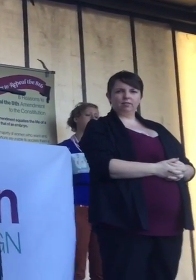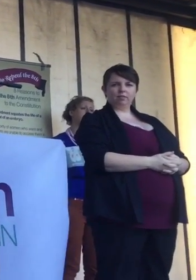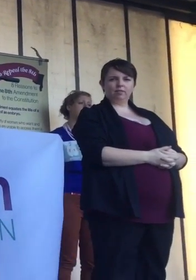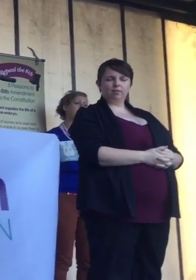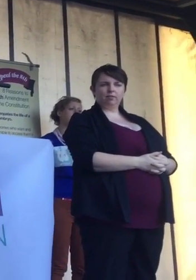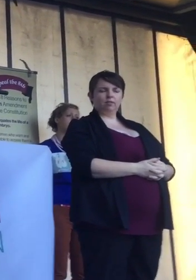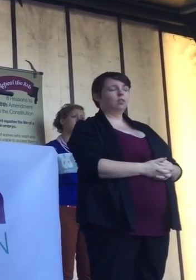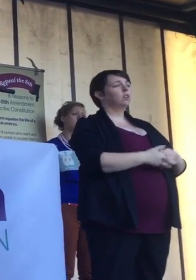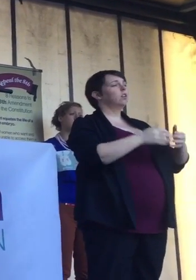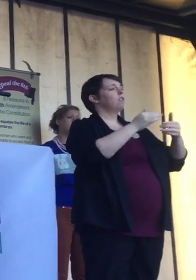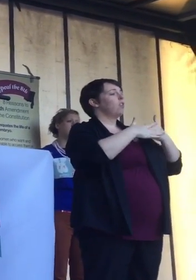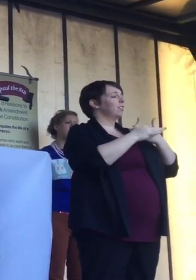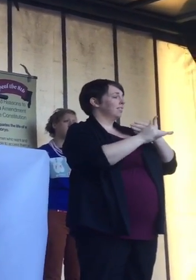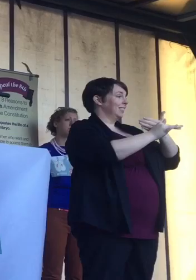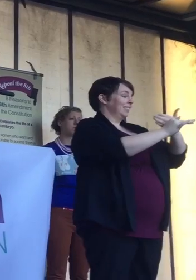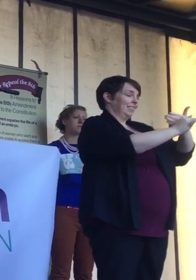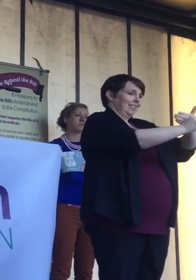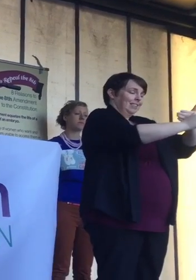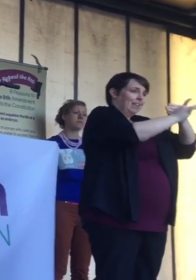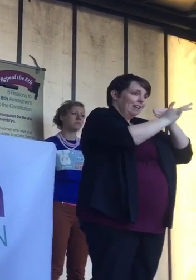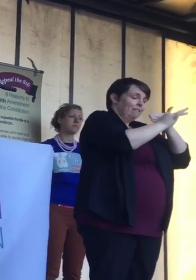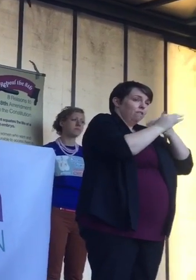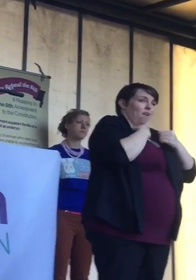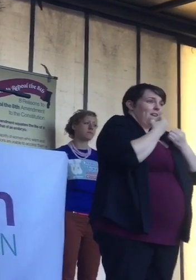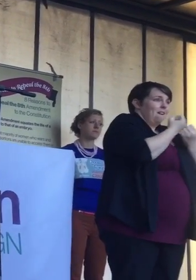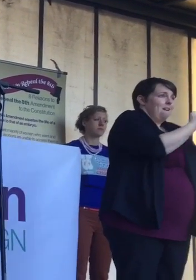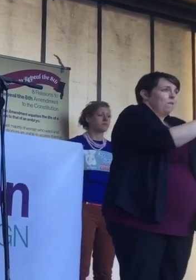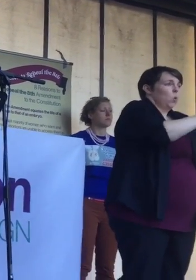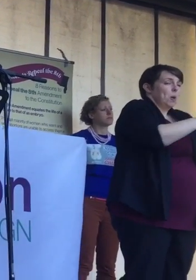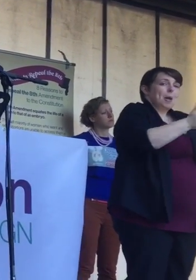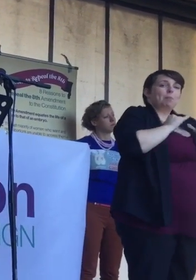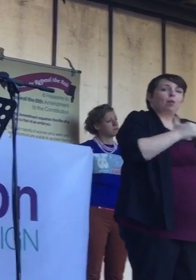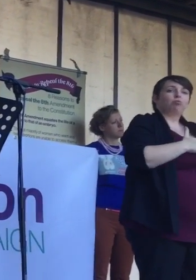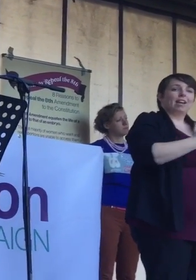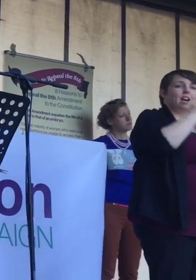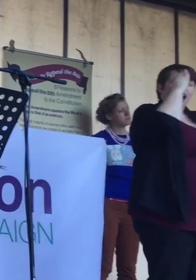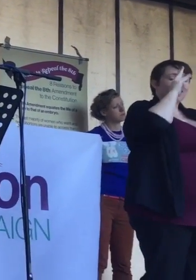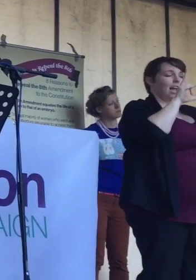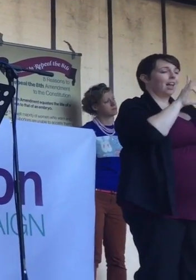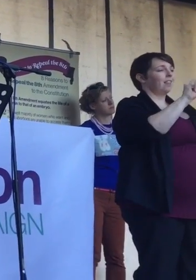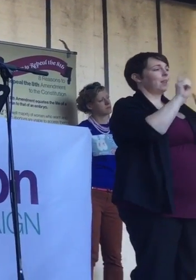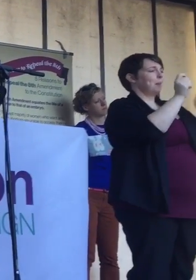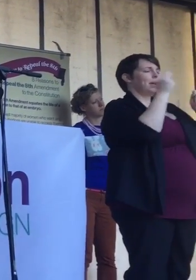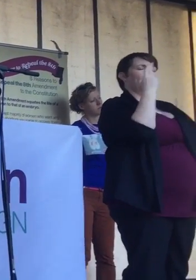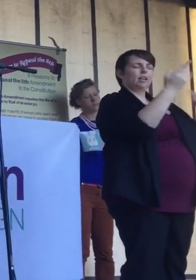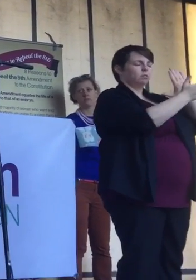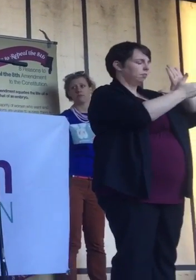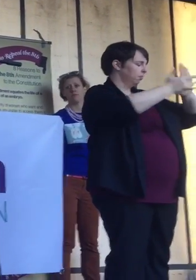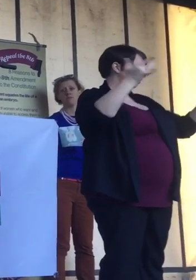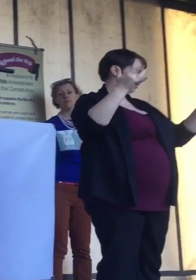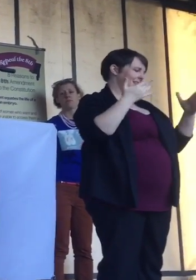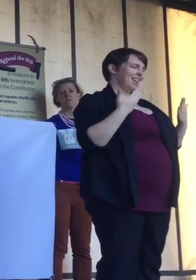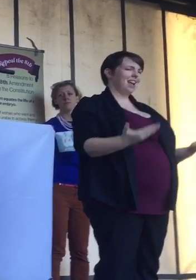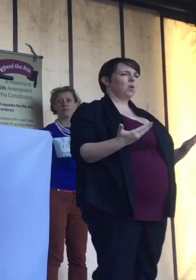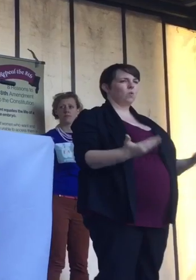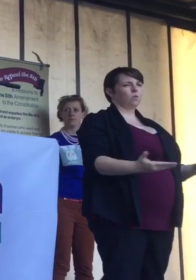for the safety of all those capable of getting pregnant in Ireland. The Eighth Amendment needs to go, and it needs to go